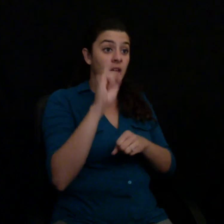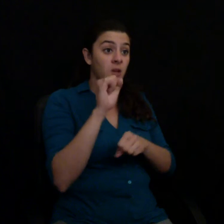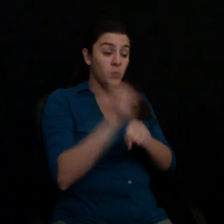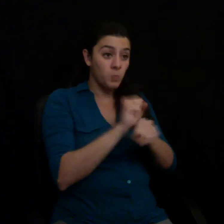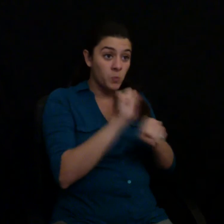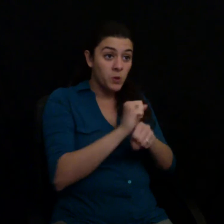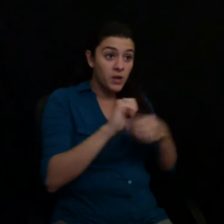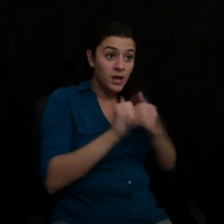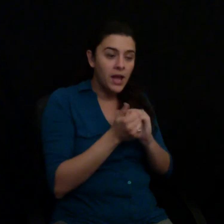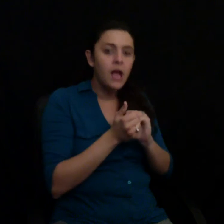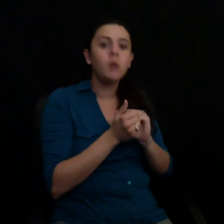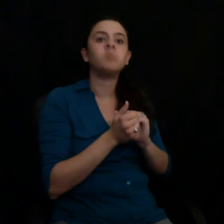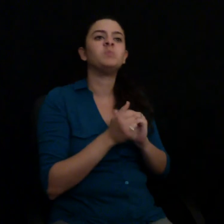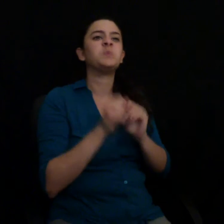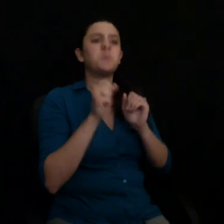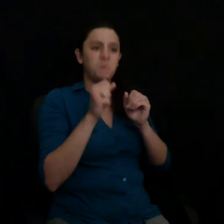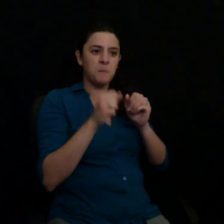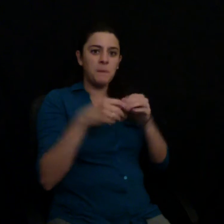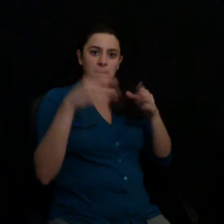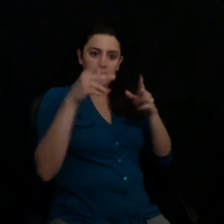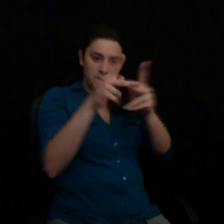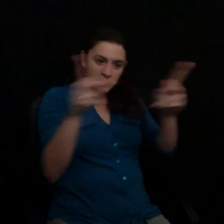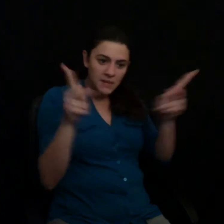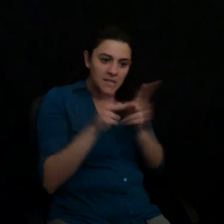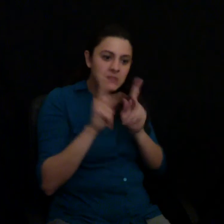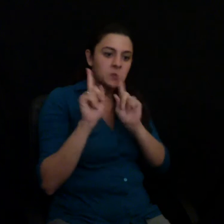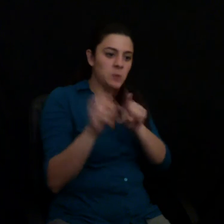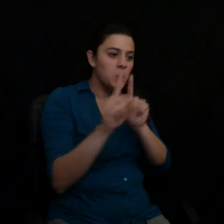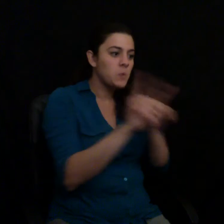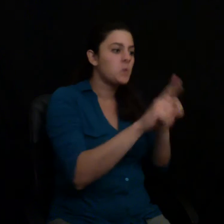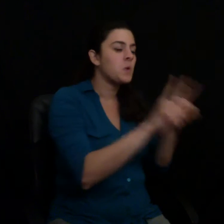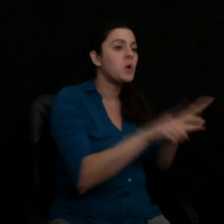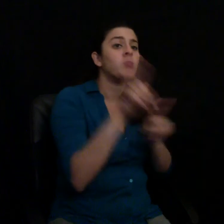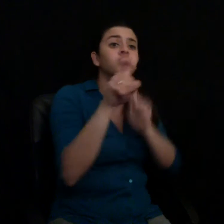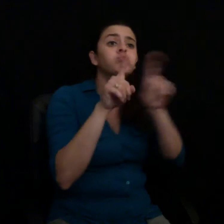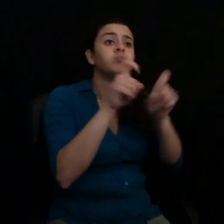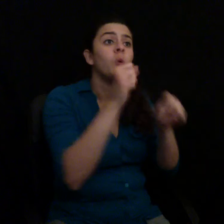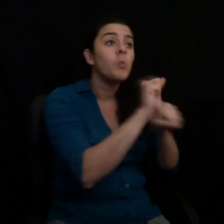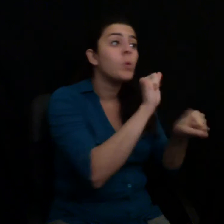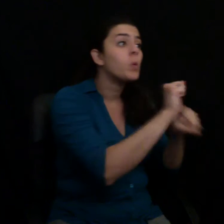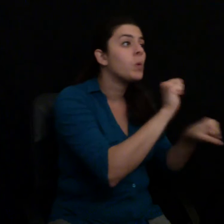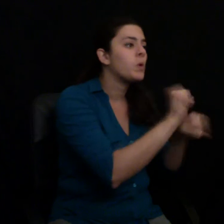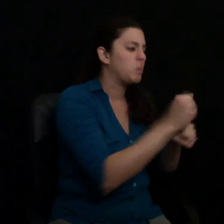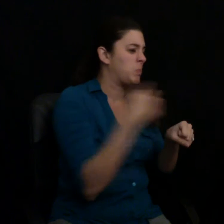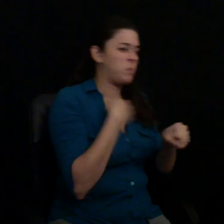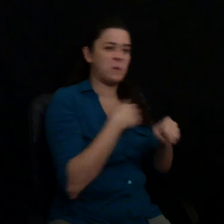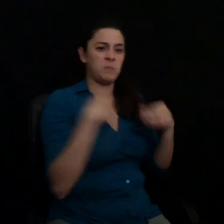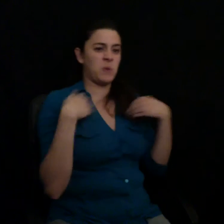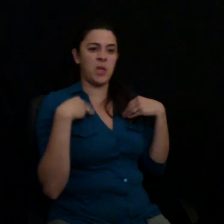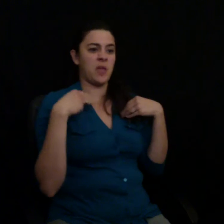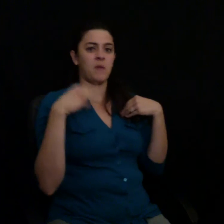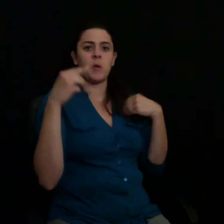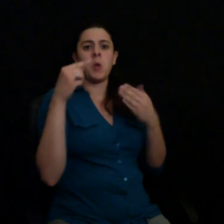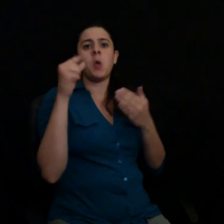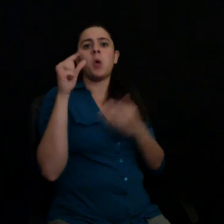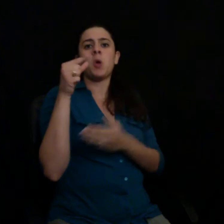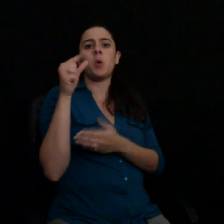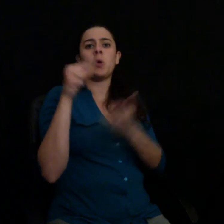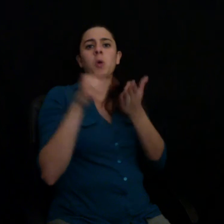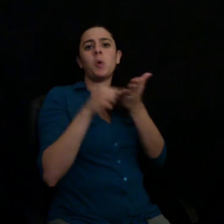asked directly. When we were looking to see where the highway went, we didn't have Google Maps. We had paper